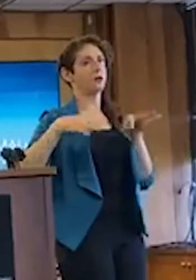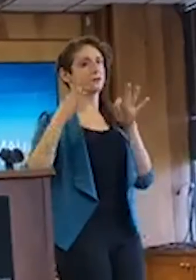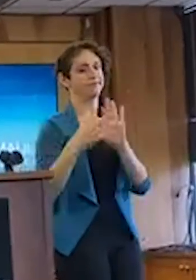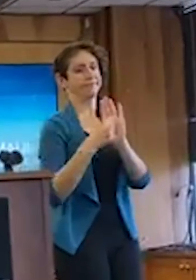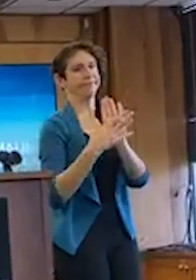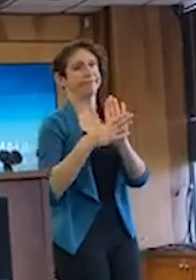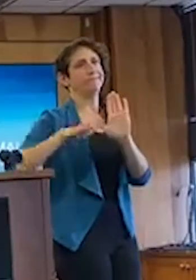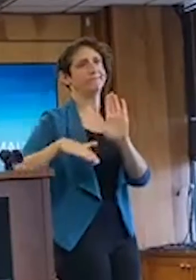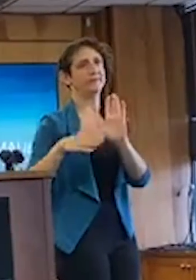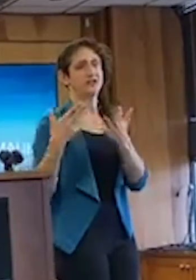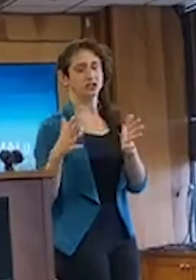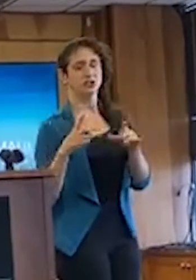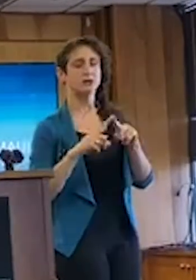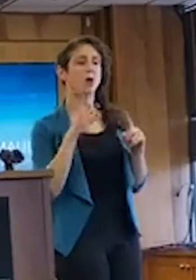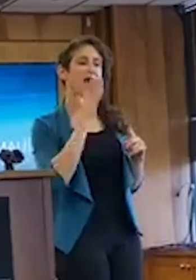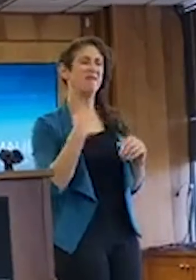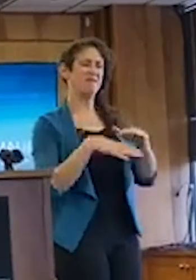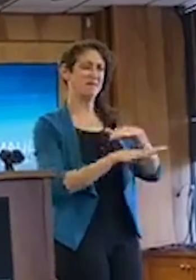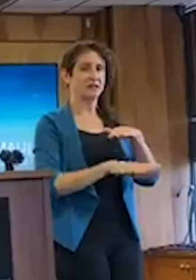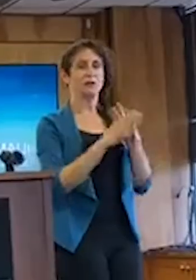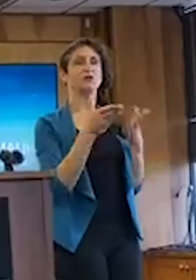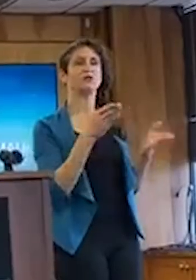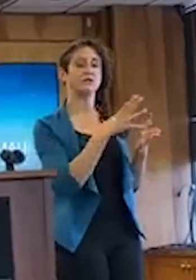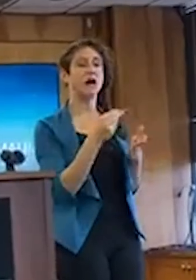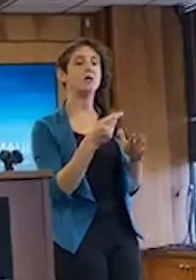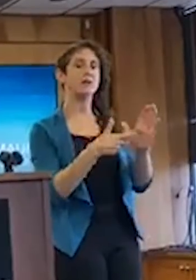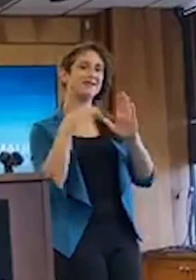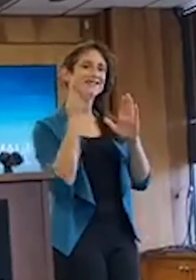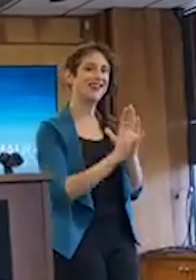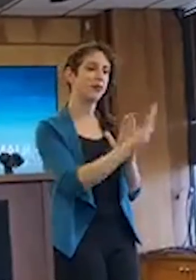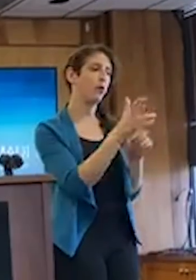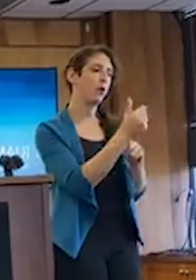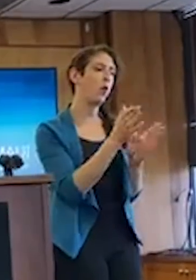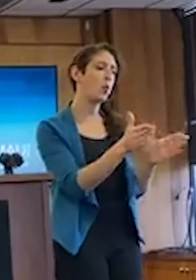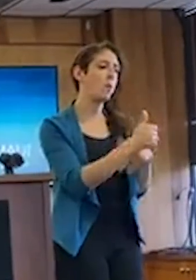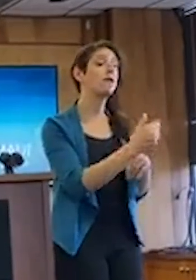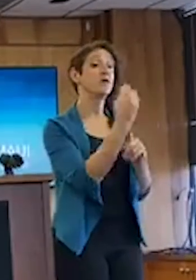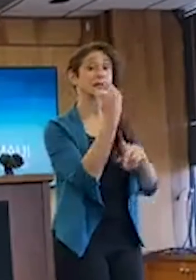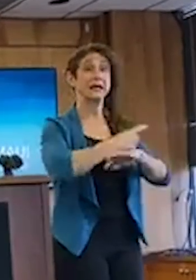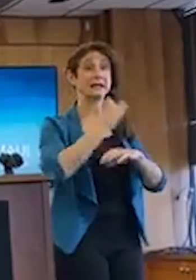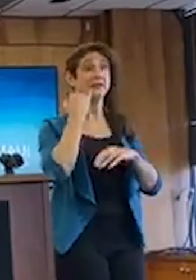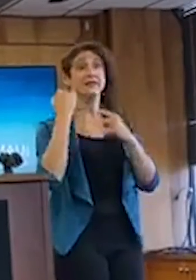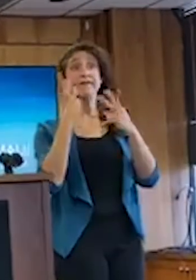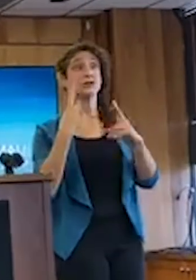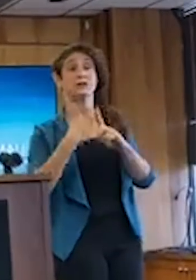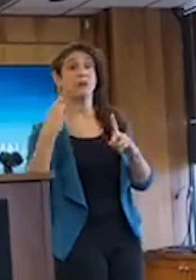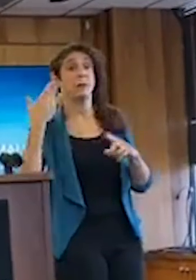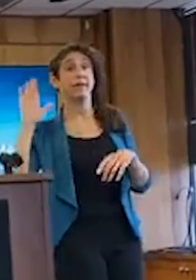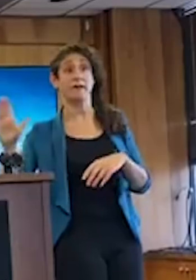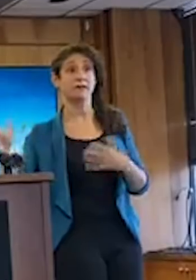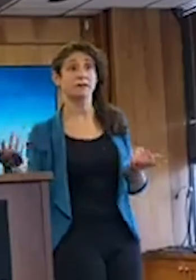have the basic services and be quarantined in the room for 14 days. You know, basic cable and